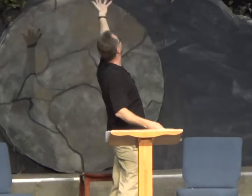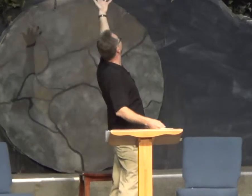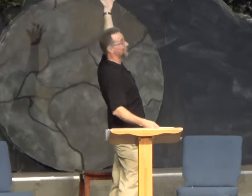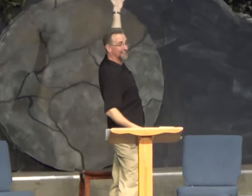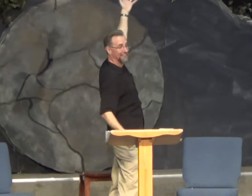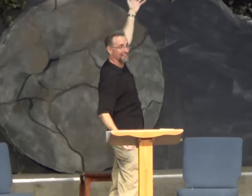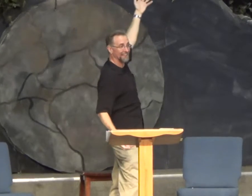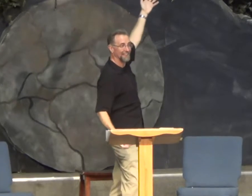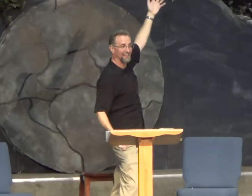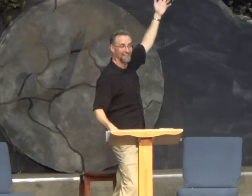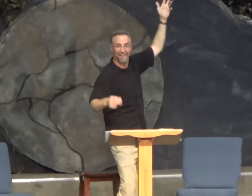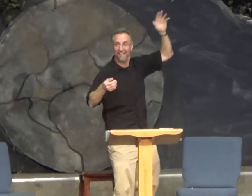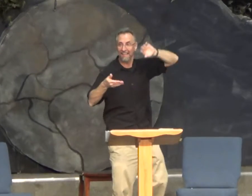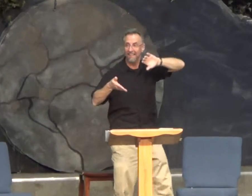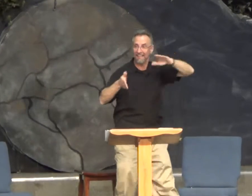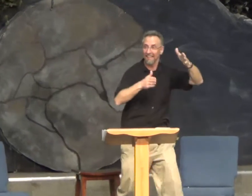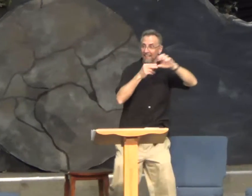And he was there, we remember.